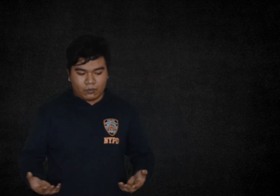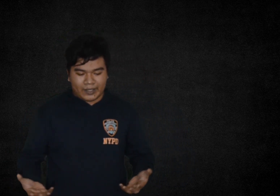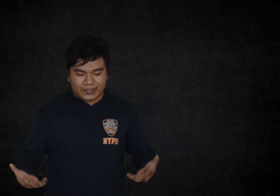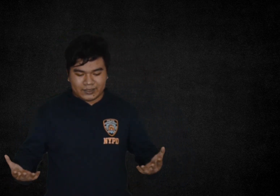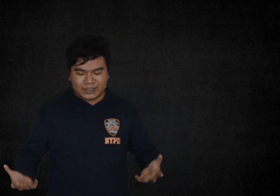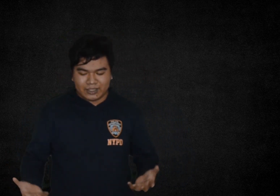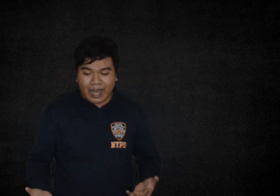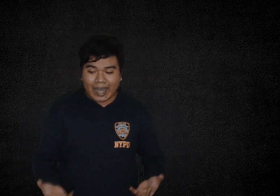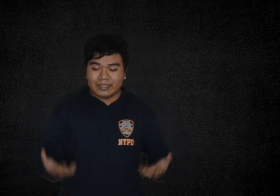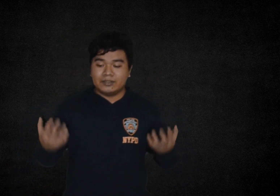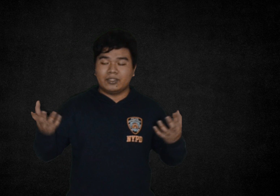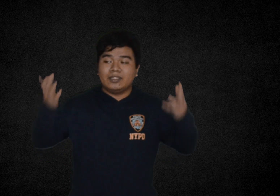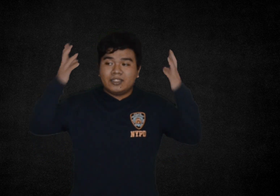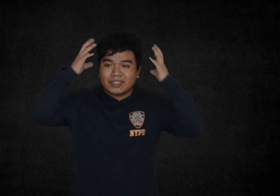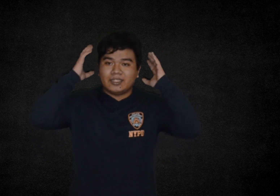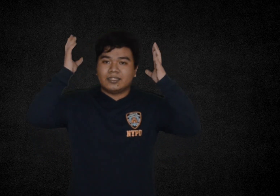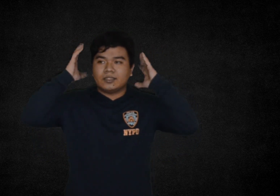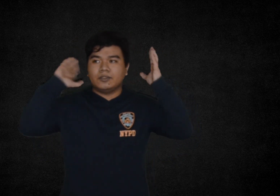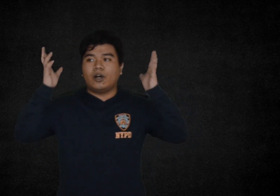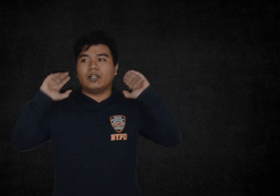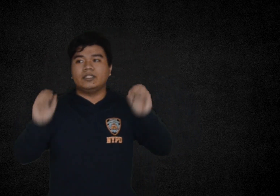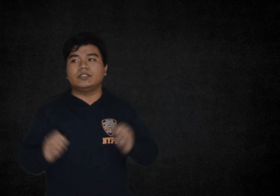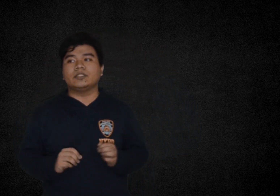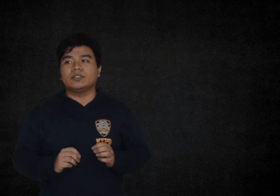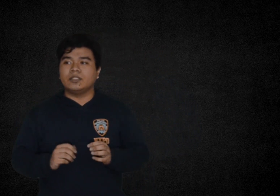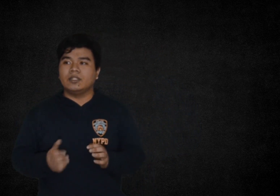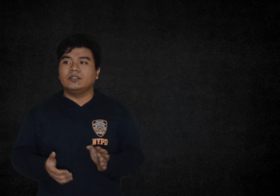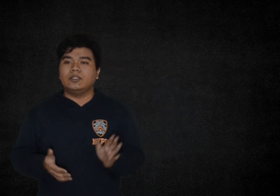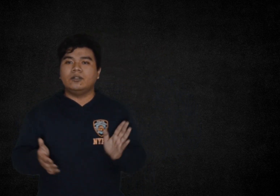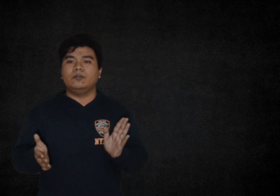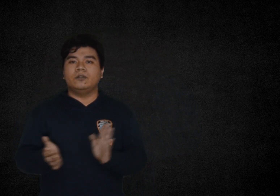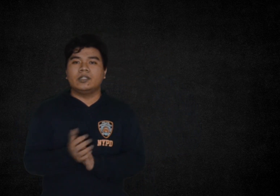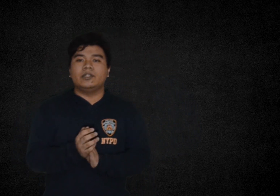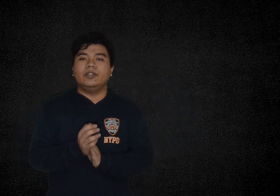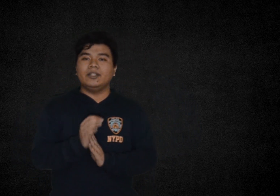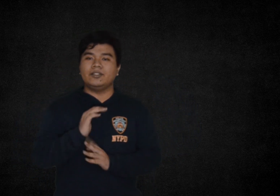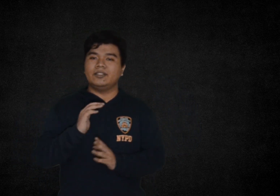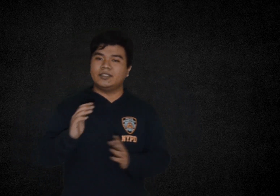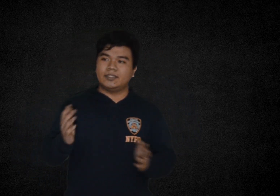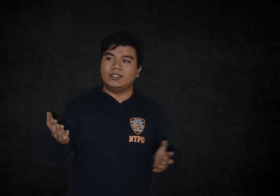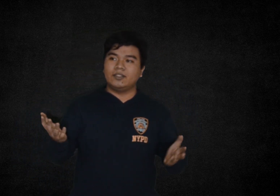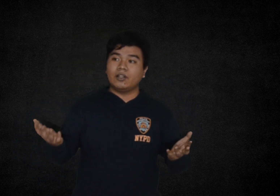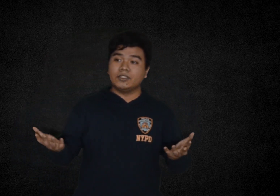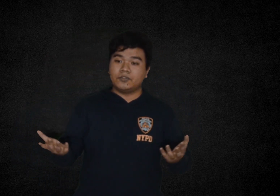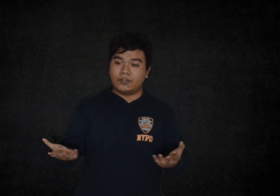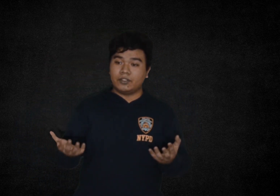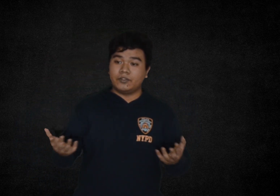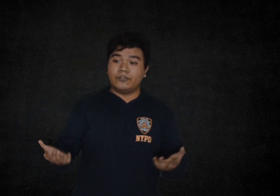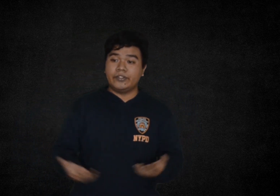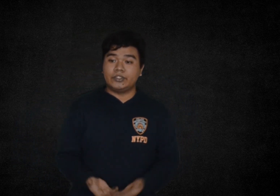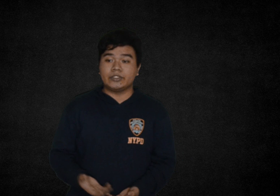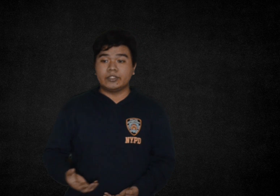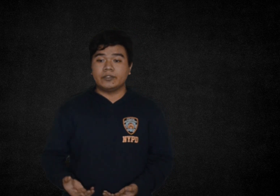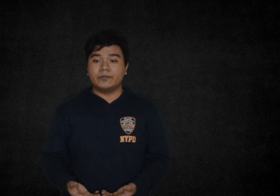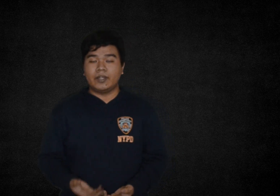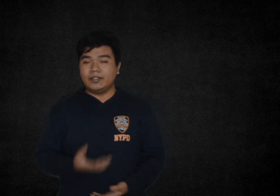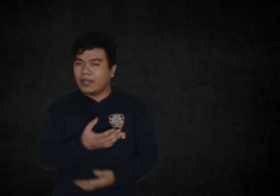why I need to ingest this knowledge? So you need to ingest this knowledge for future